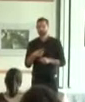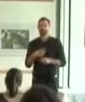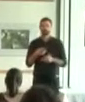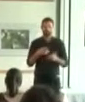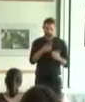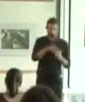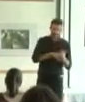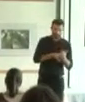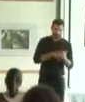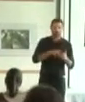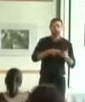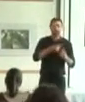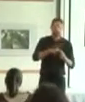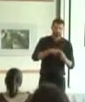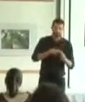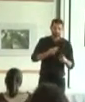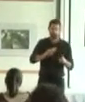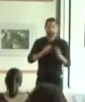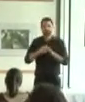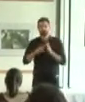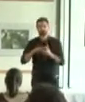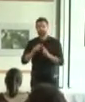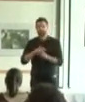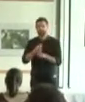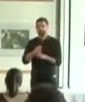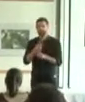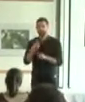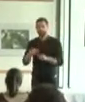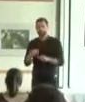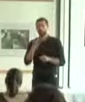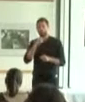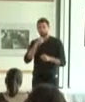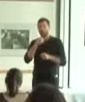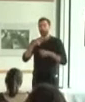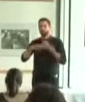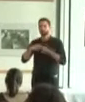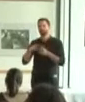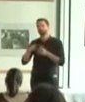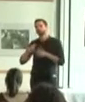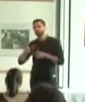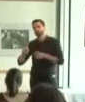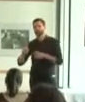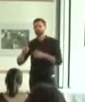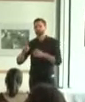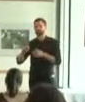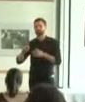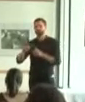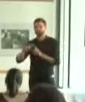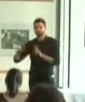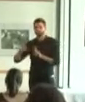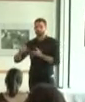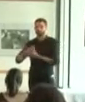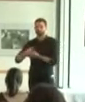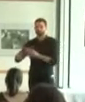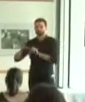of the project is so big that we will be putting them in a digital preservation system. The reason why we're kind of looking at this